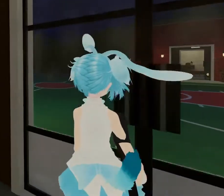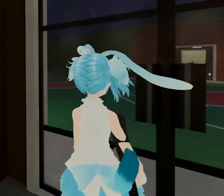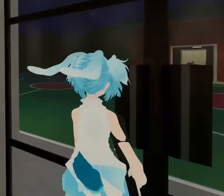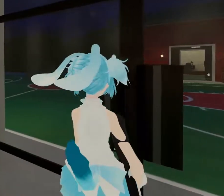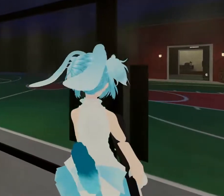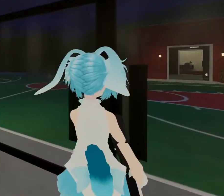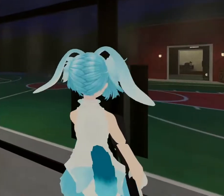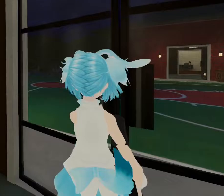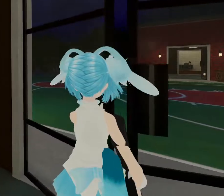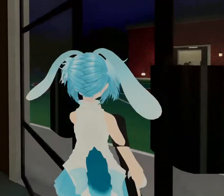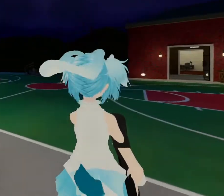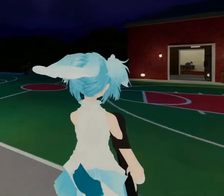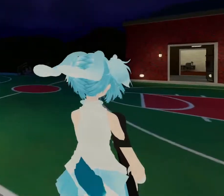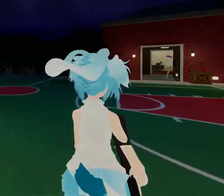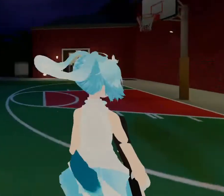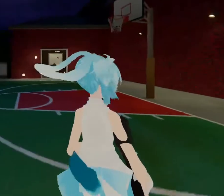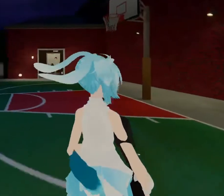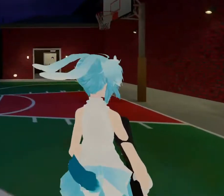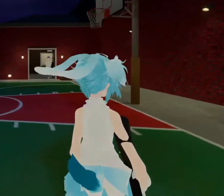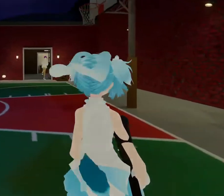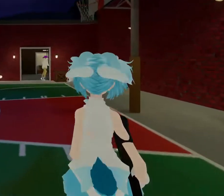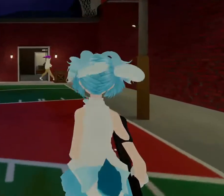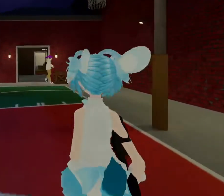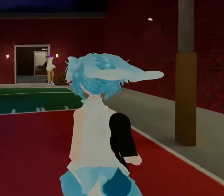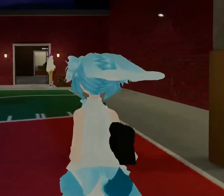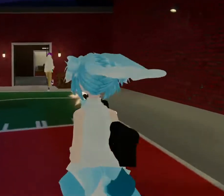The cell doors will open in 30 seconds.